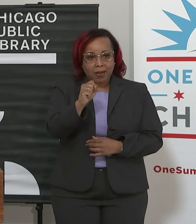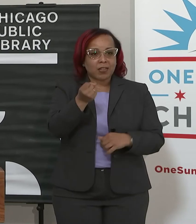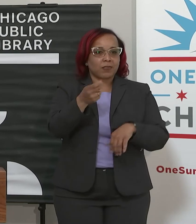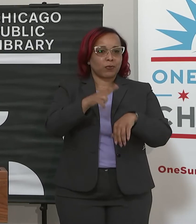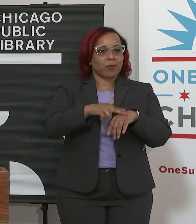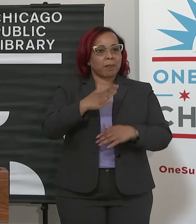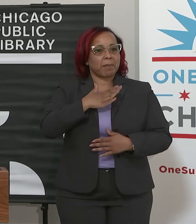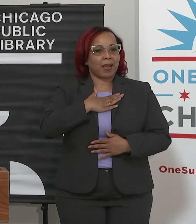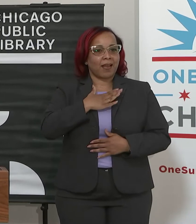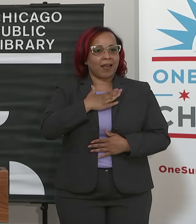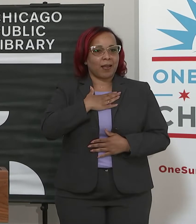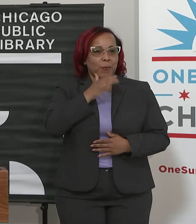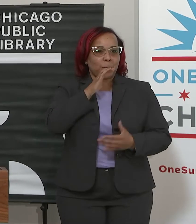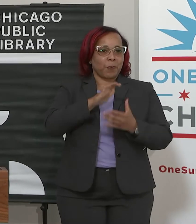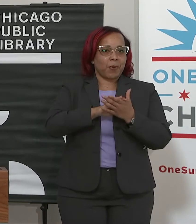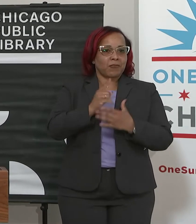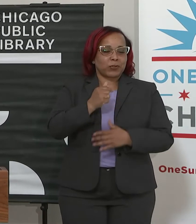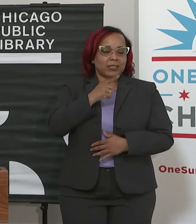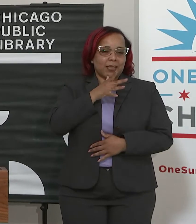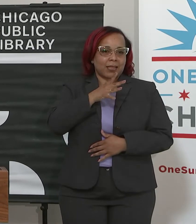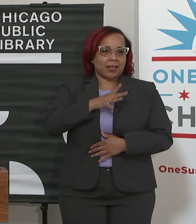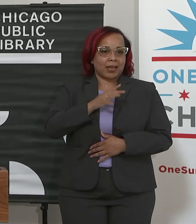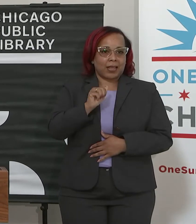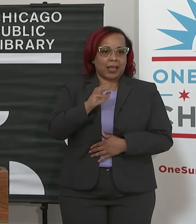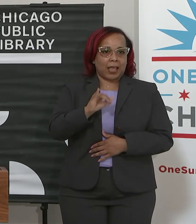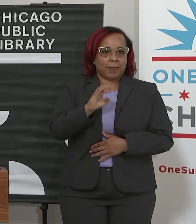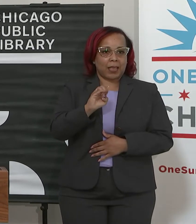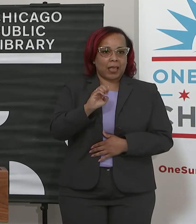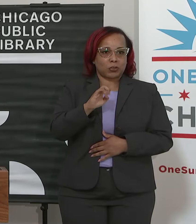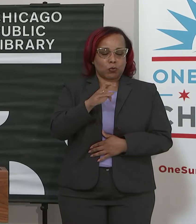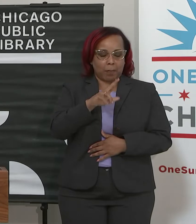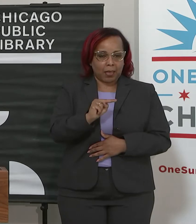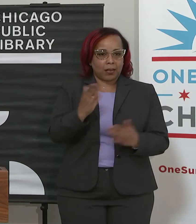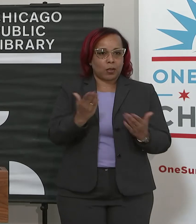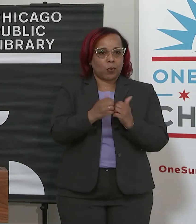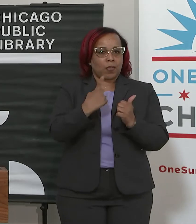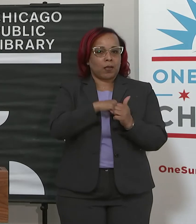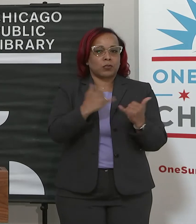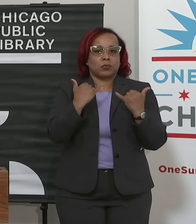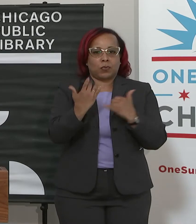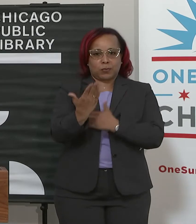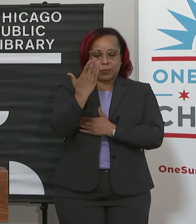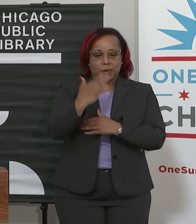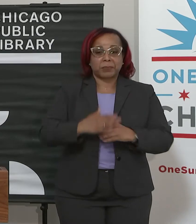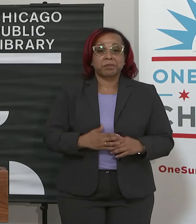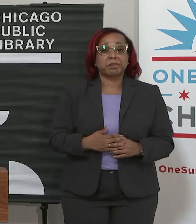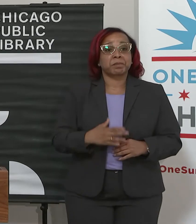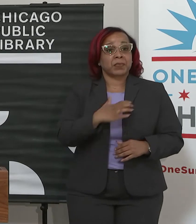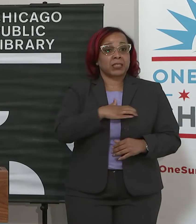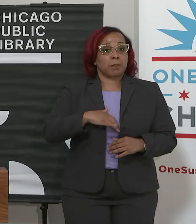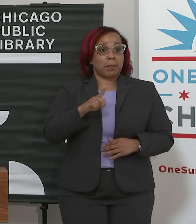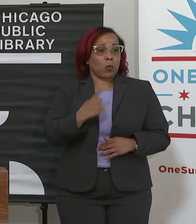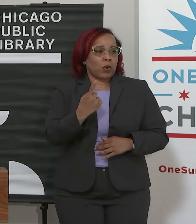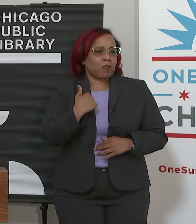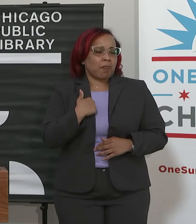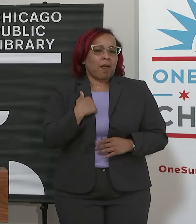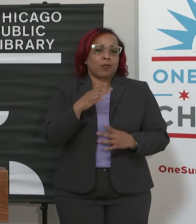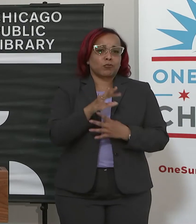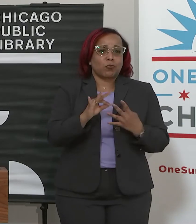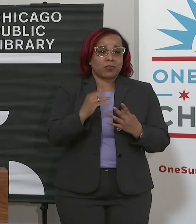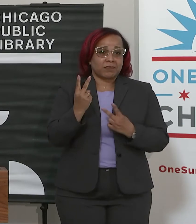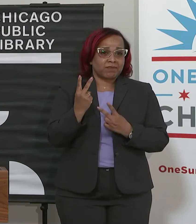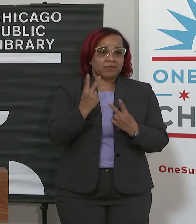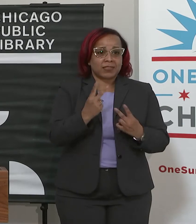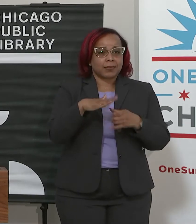course my wife, First Lady Amy Eshleman, who's also here with us this morning. As mayor, one of my greatest joys is